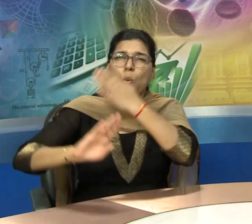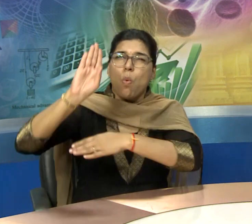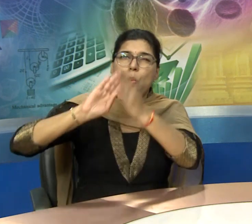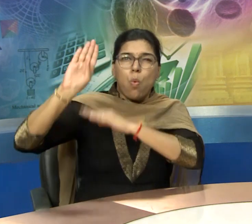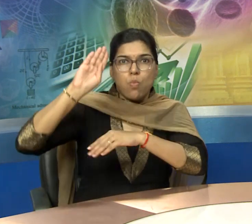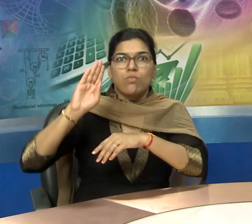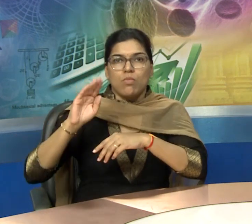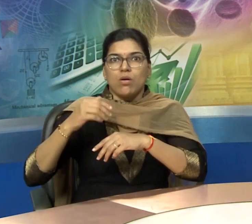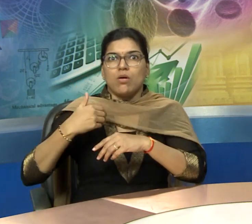by organizing